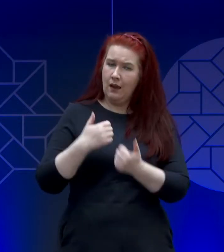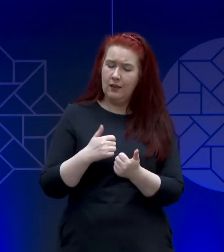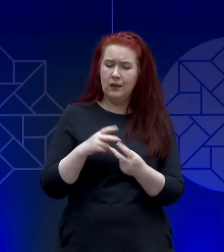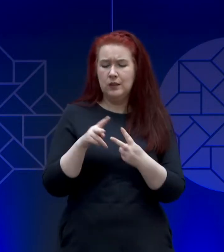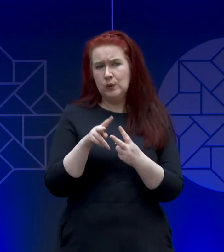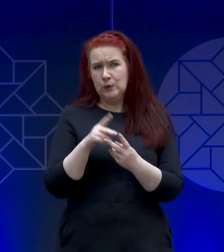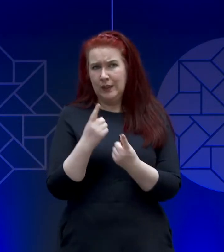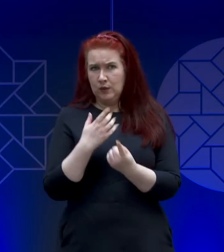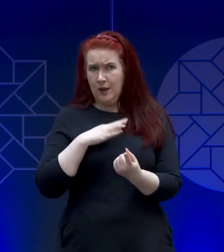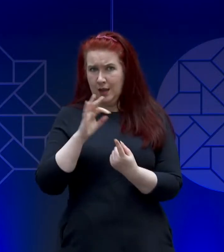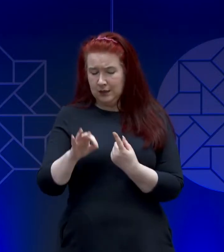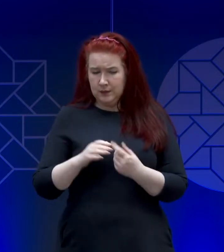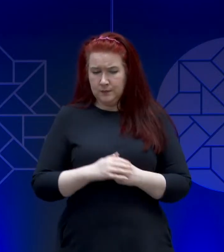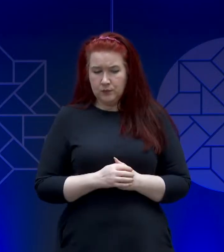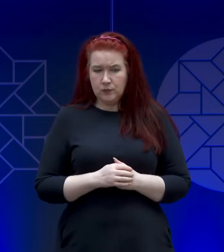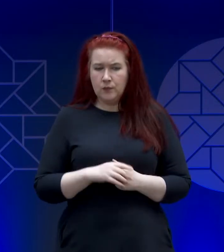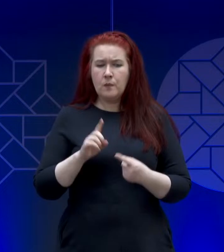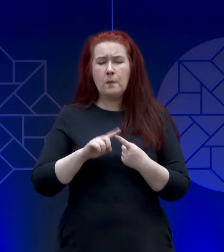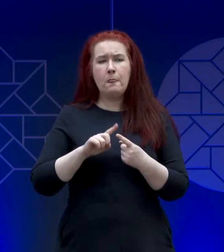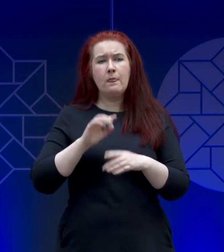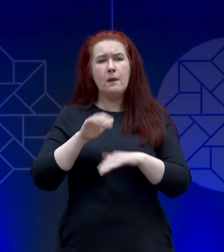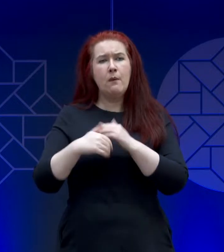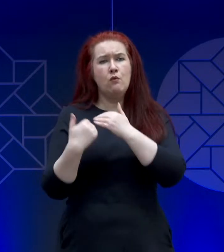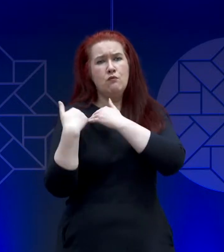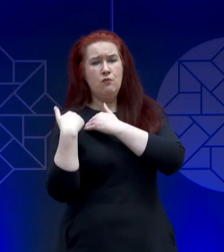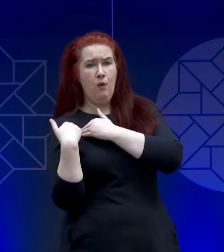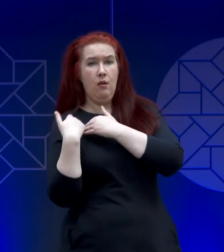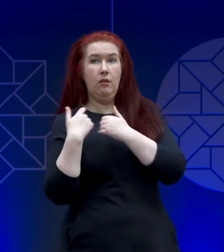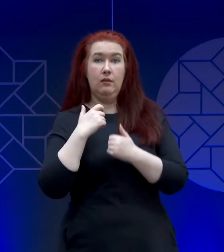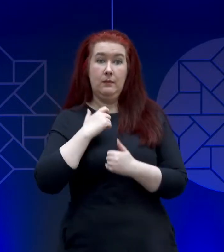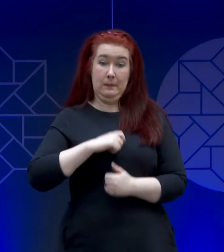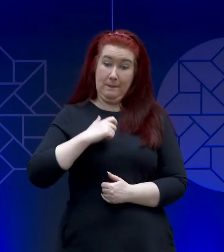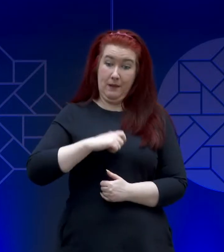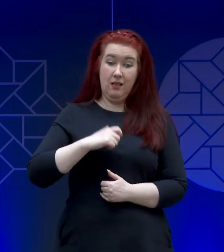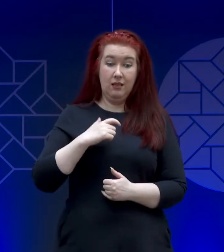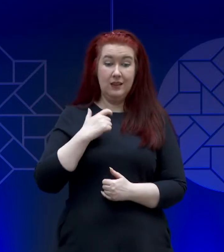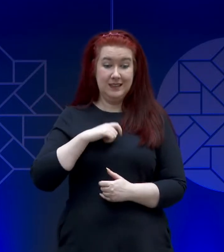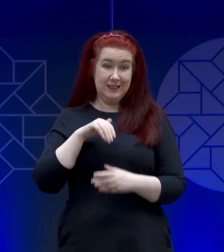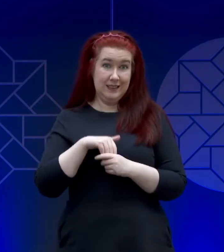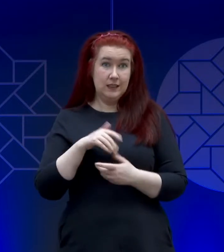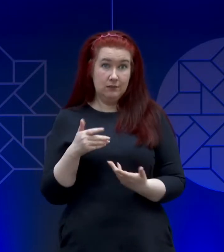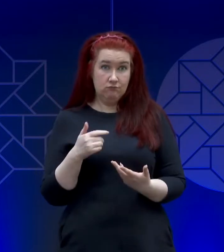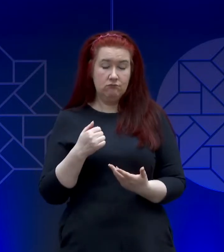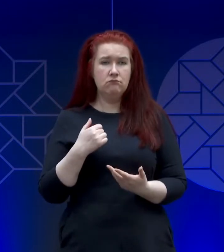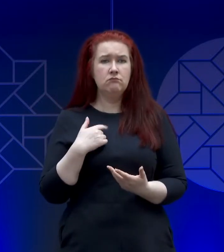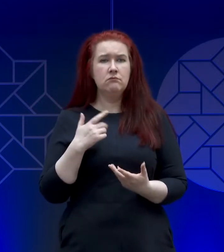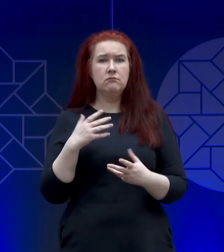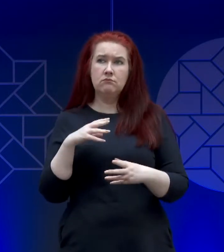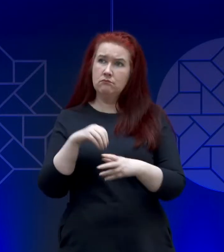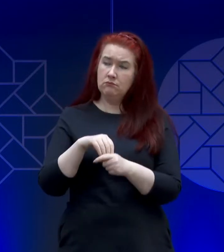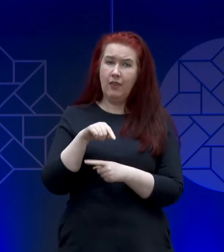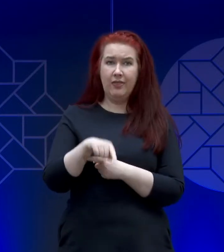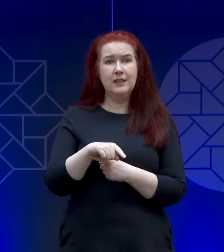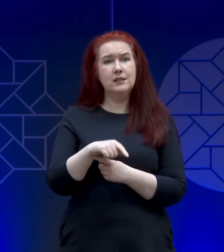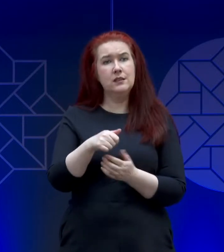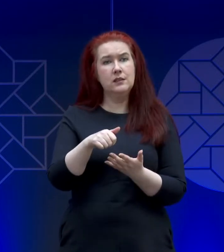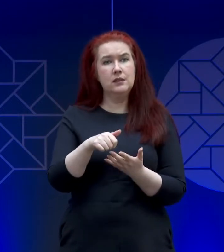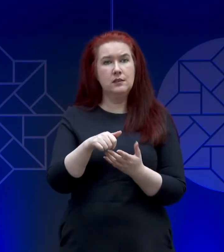to address. One is around the role that people as patients play in the reform agenda.